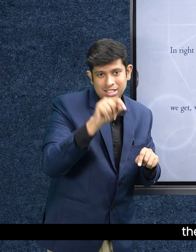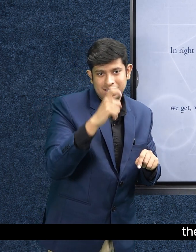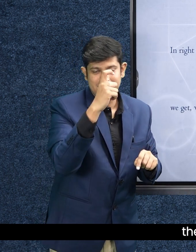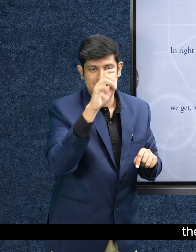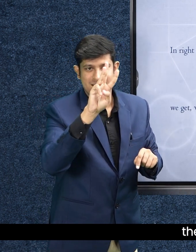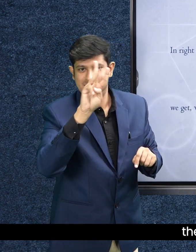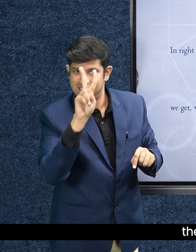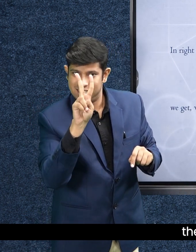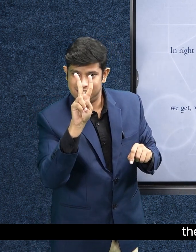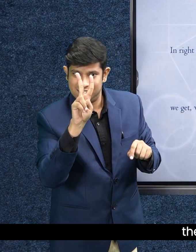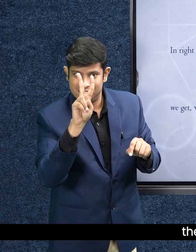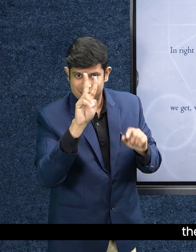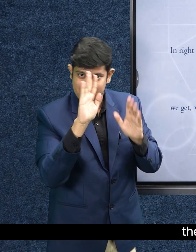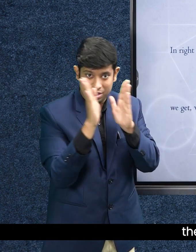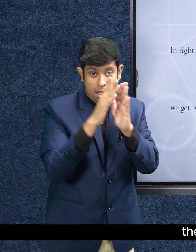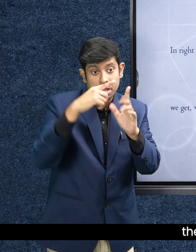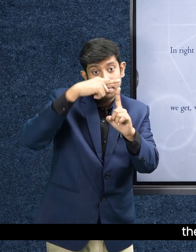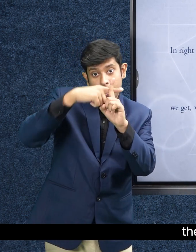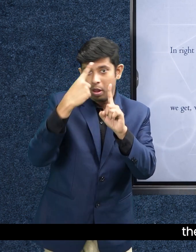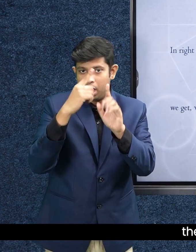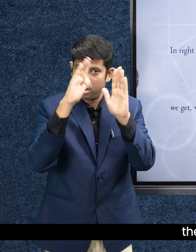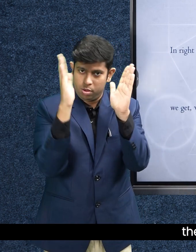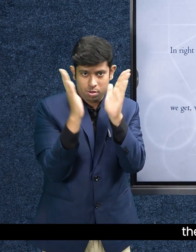Then by solving, we get 6.83.